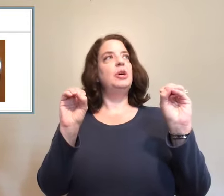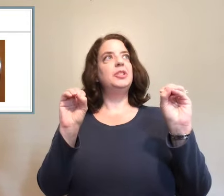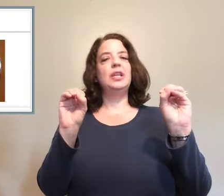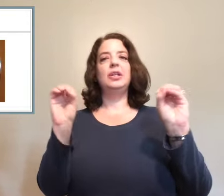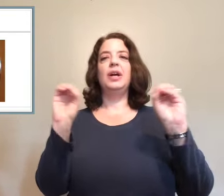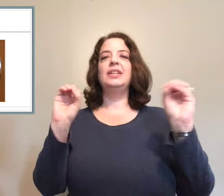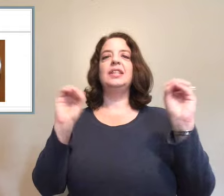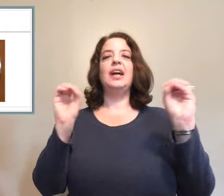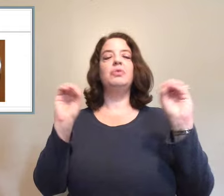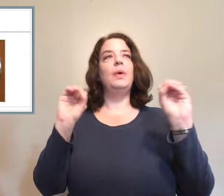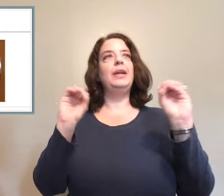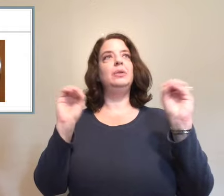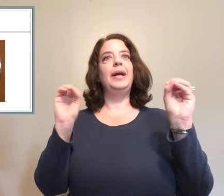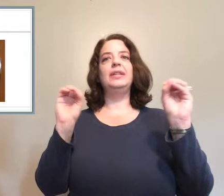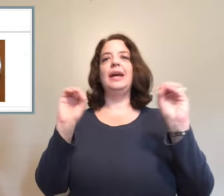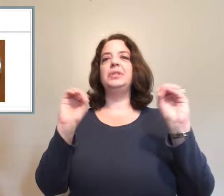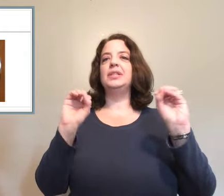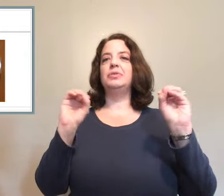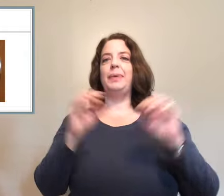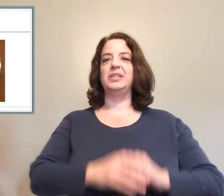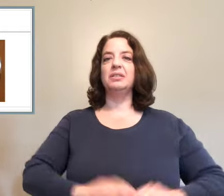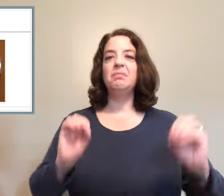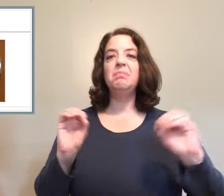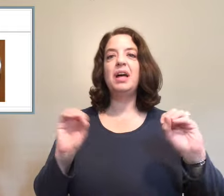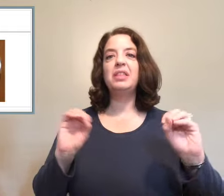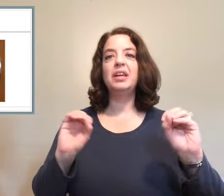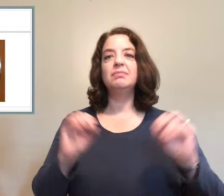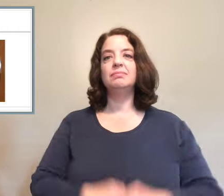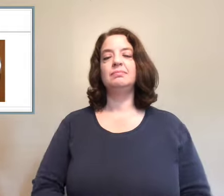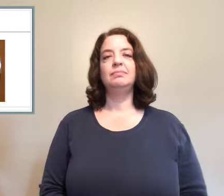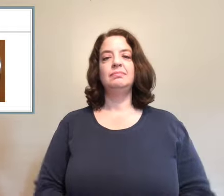much nothing going on that they kind of rattle around in the emptiness of space. Nothing.